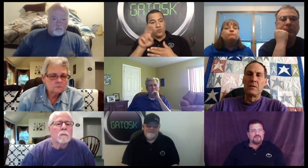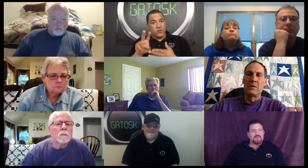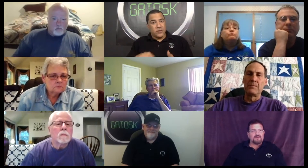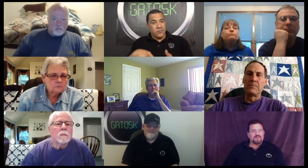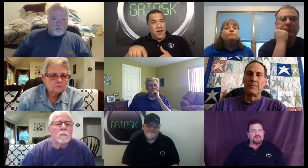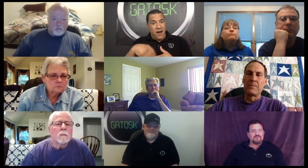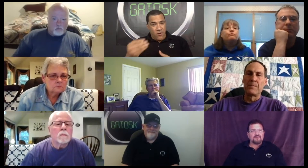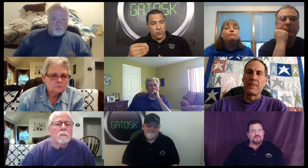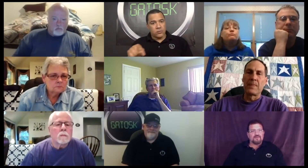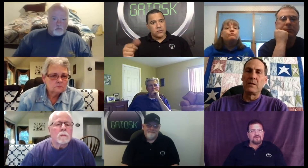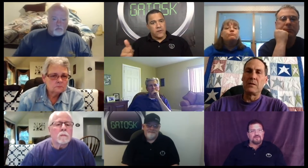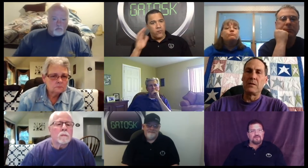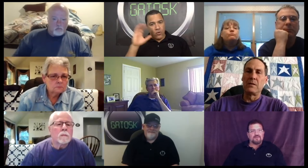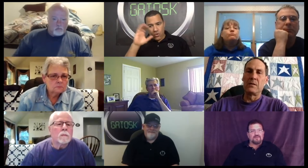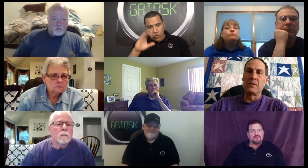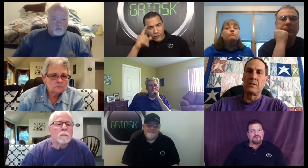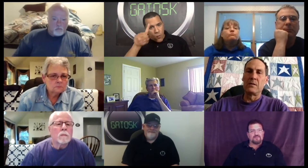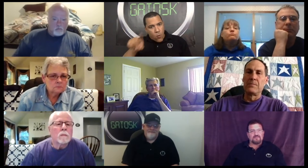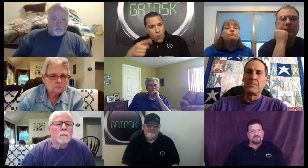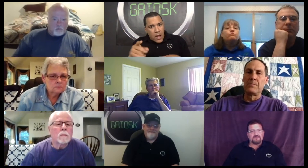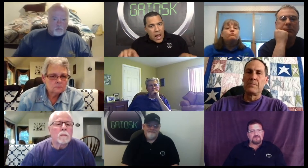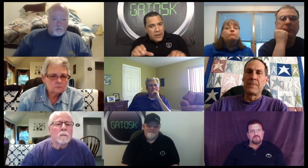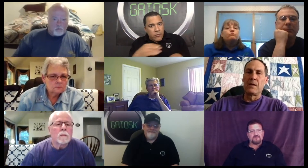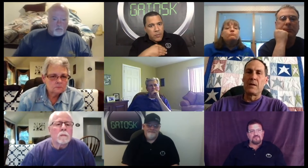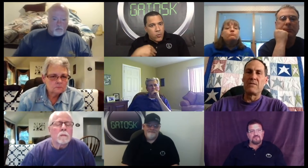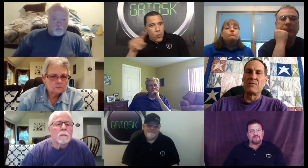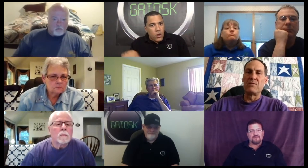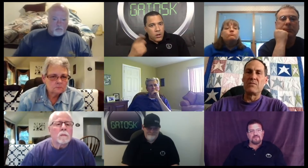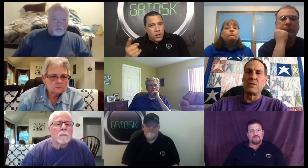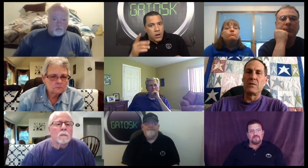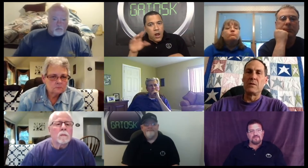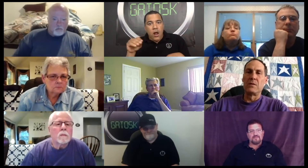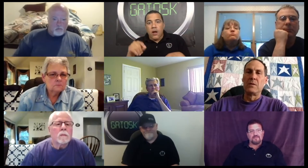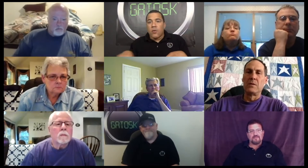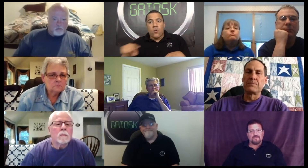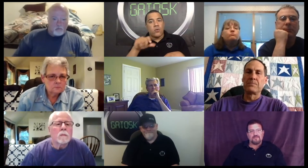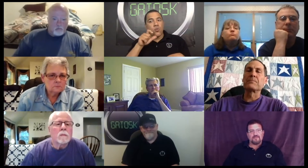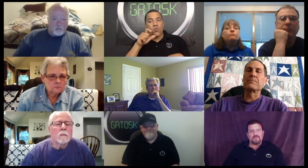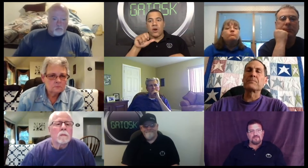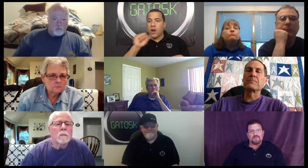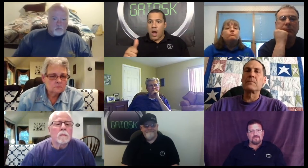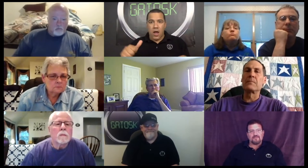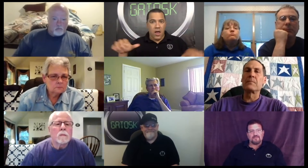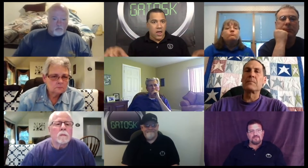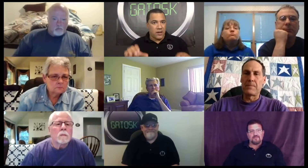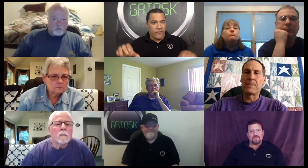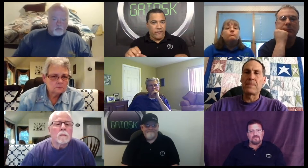our system that every 2 weeks when we have the payout, they will look for only the active members only. And those who are not